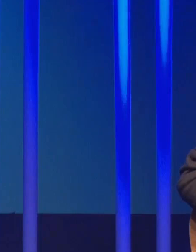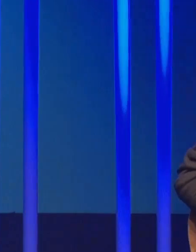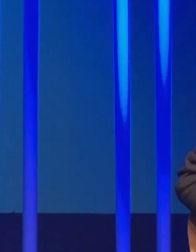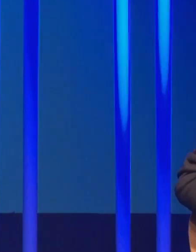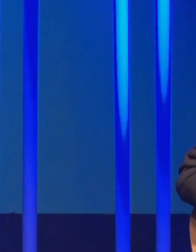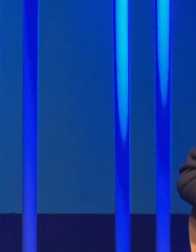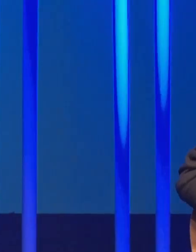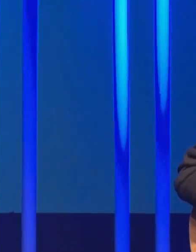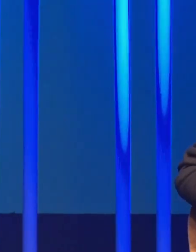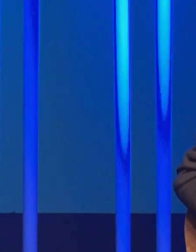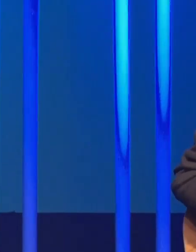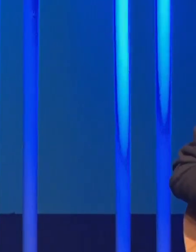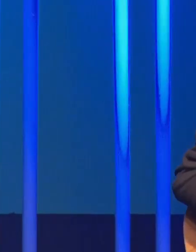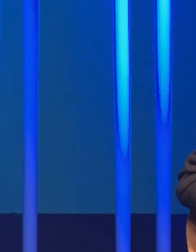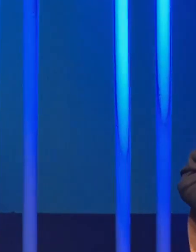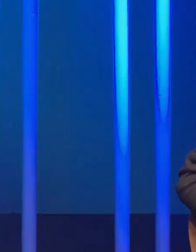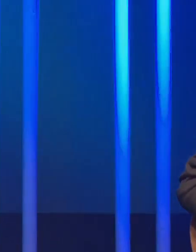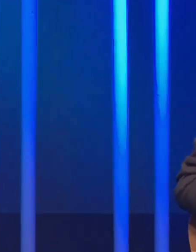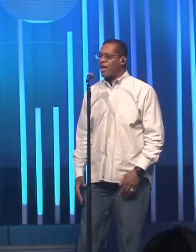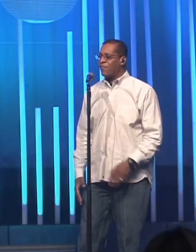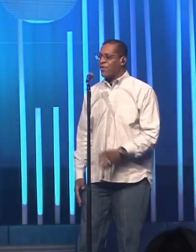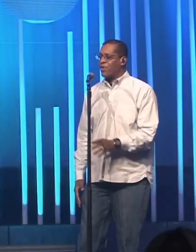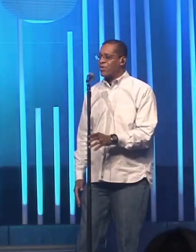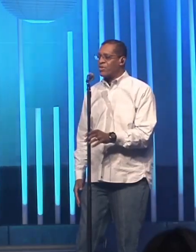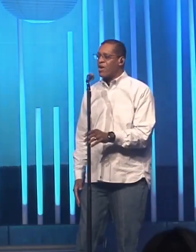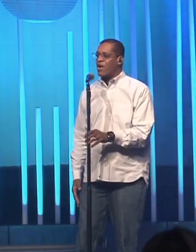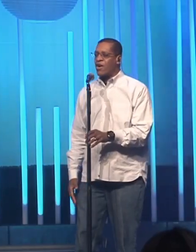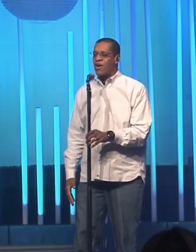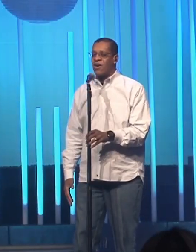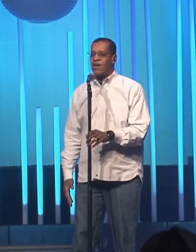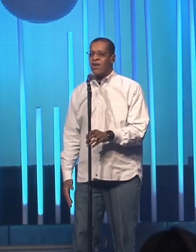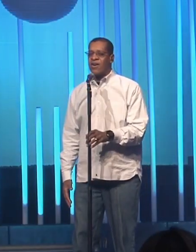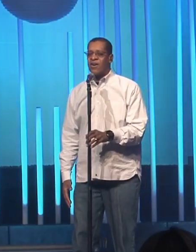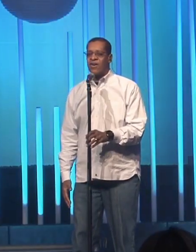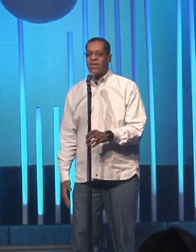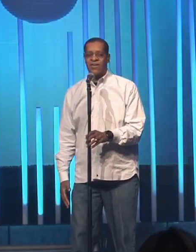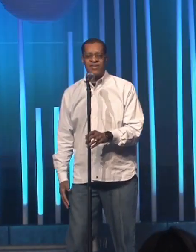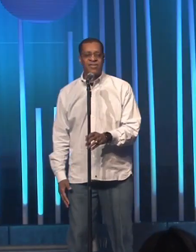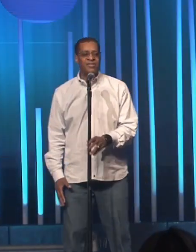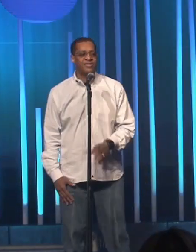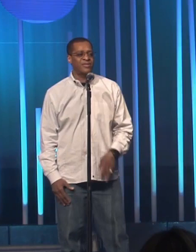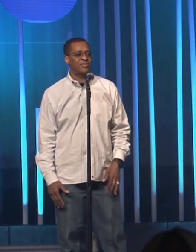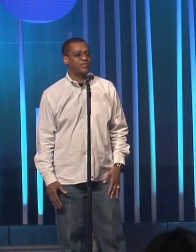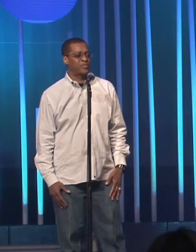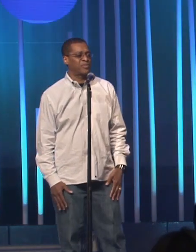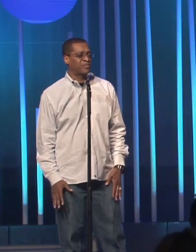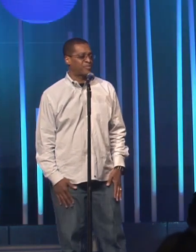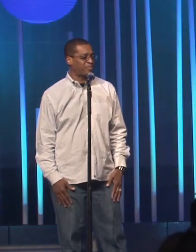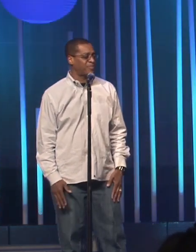adventure, welcome to the future.